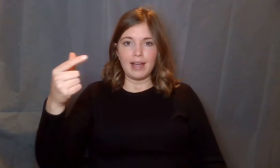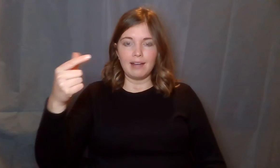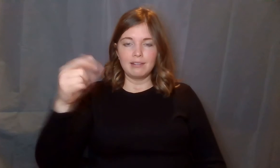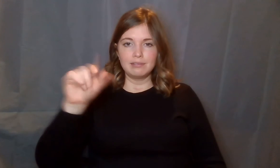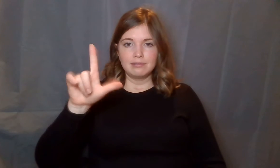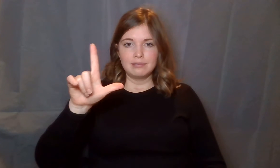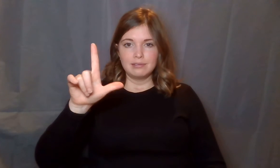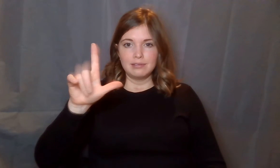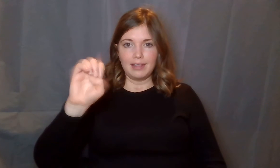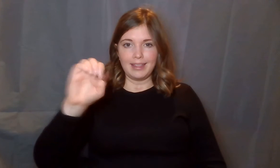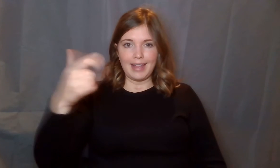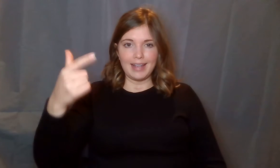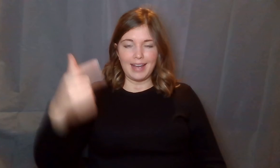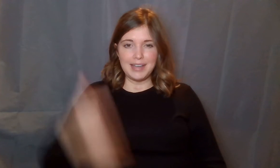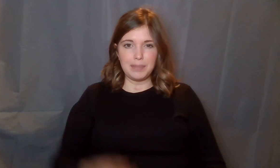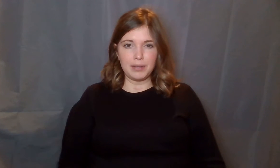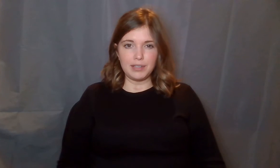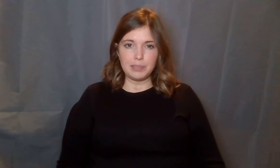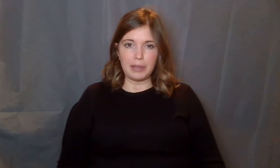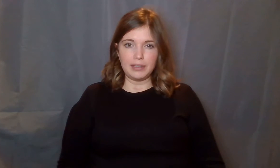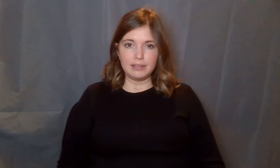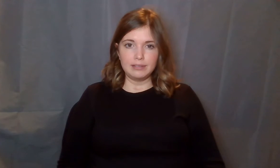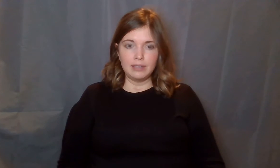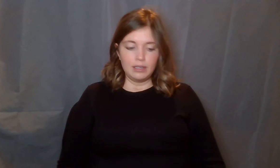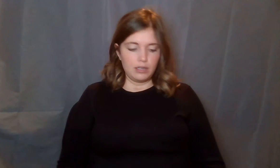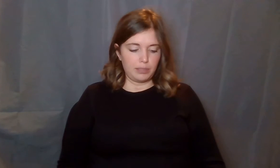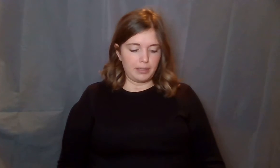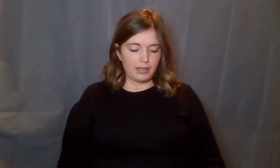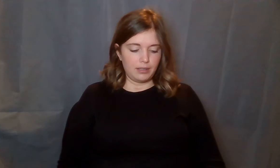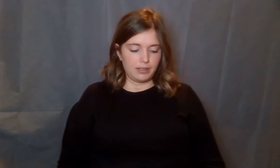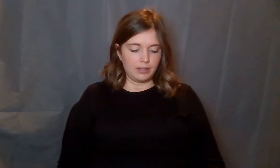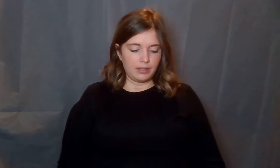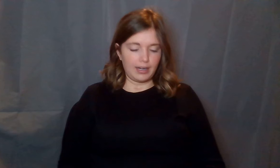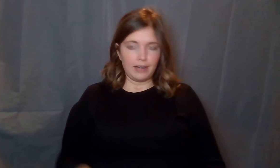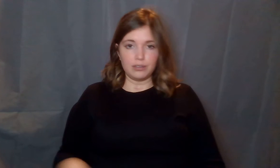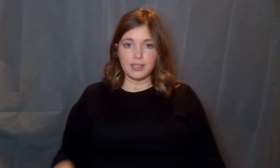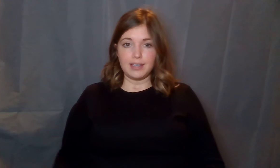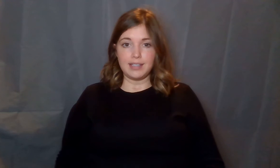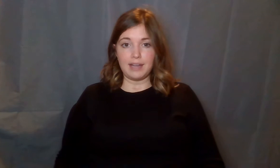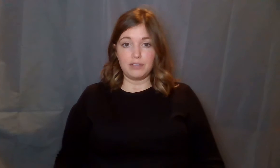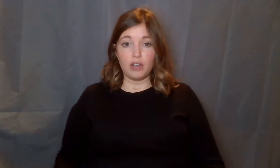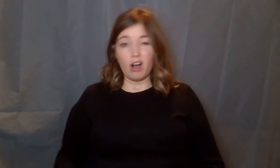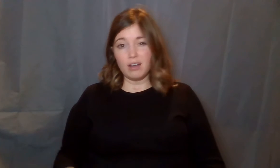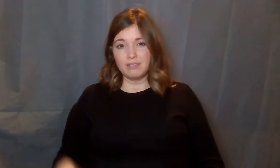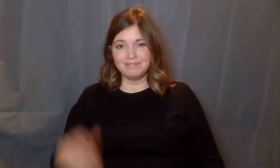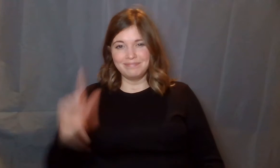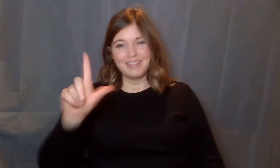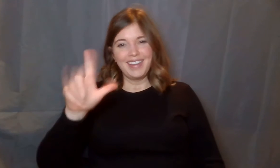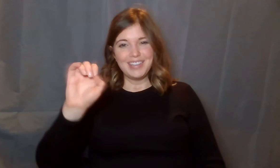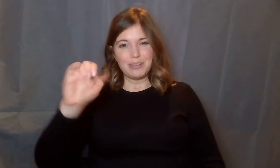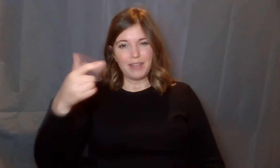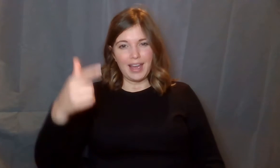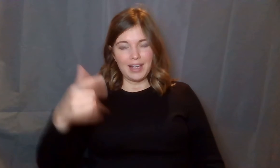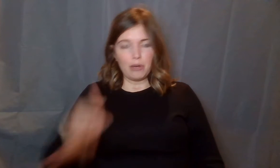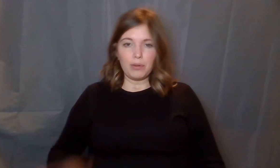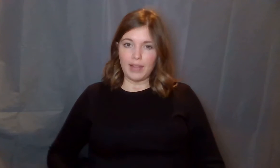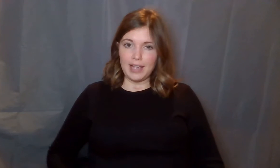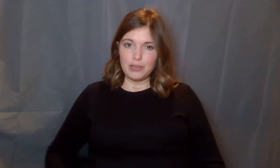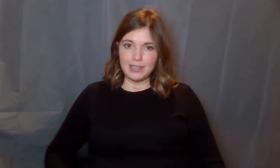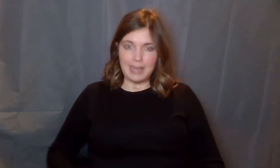leg. Leg. I typically spell it just because it kind of looks like the sign for dog. So leg or leg, you can